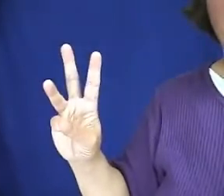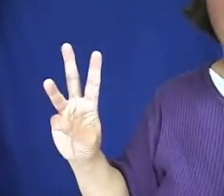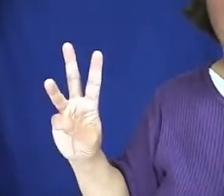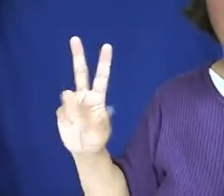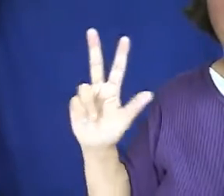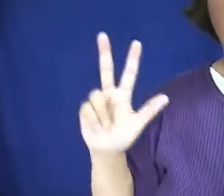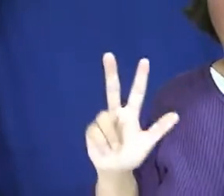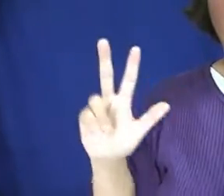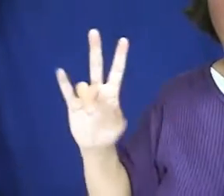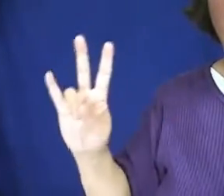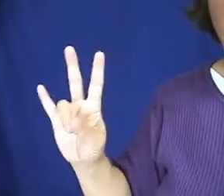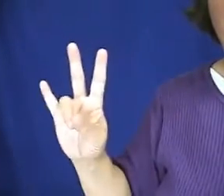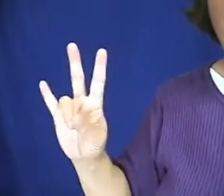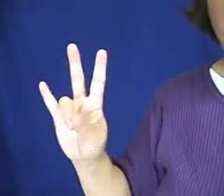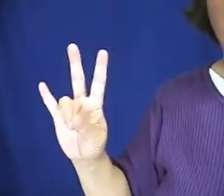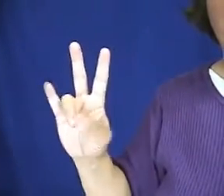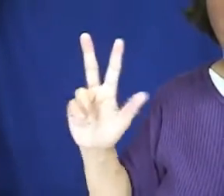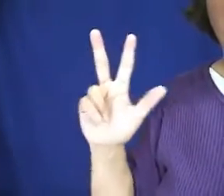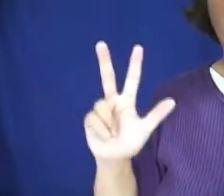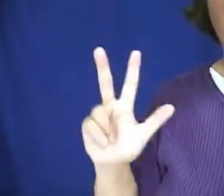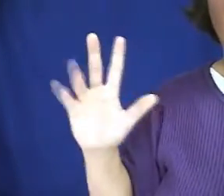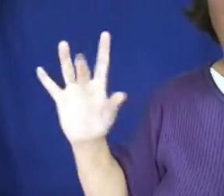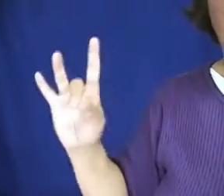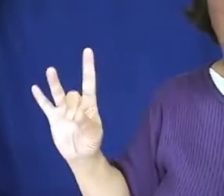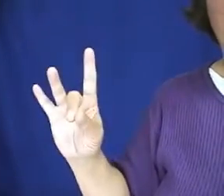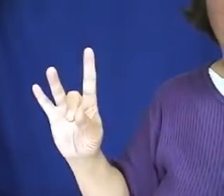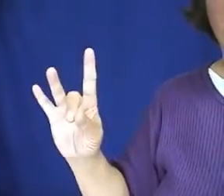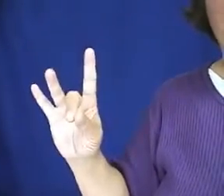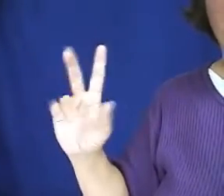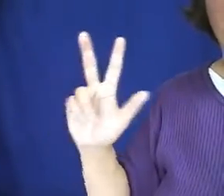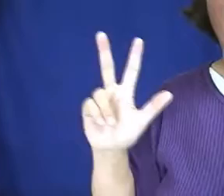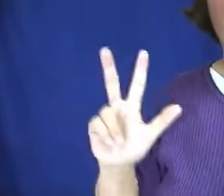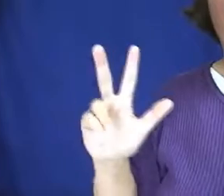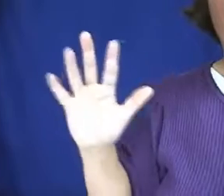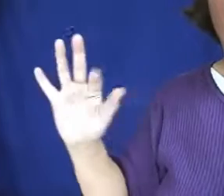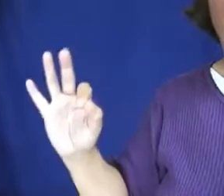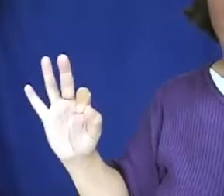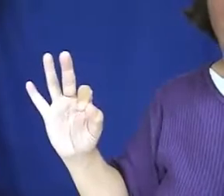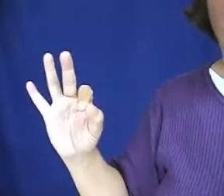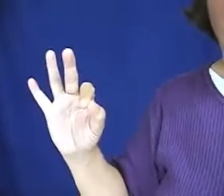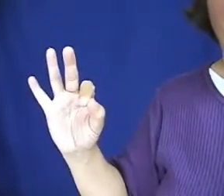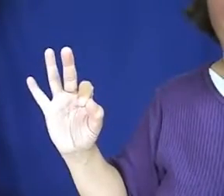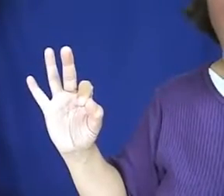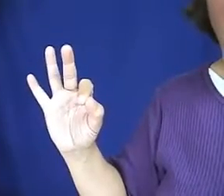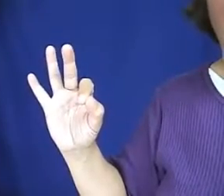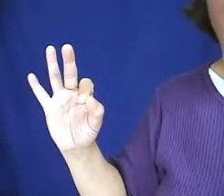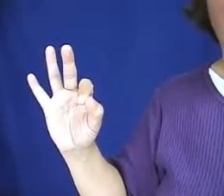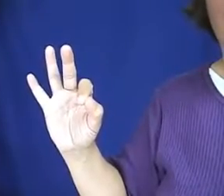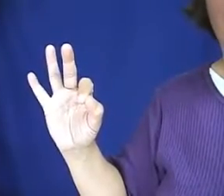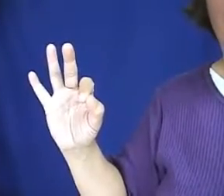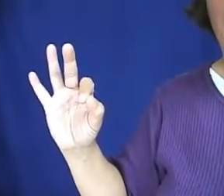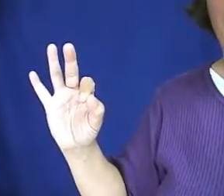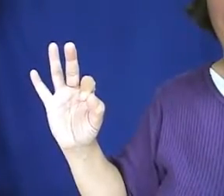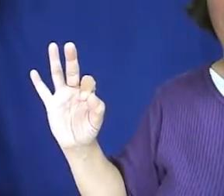36, 37, 38, 39. Remember numbers ending in